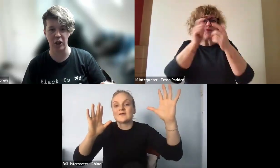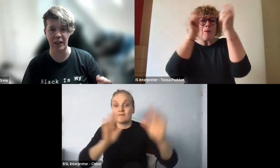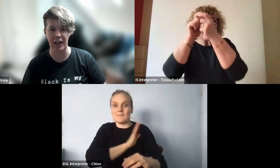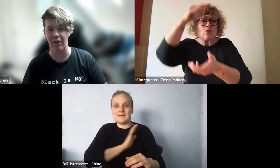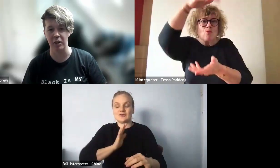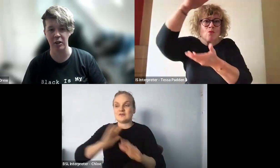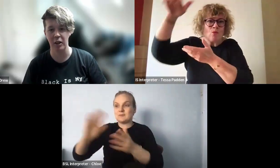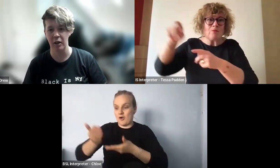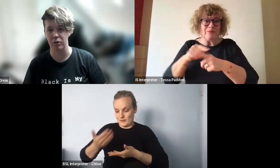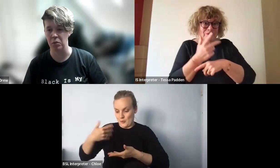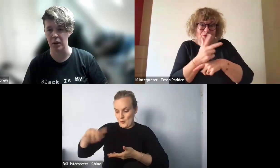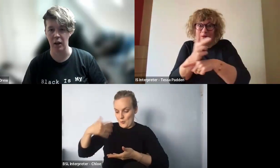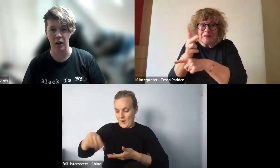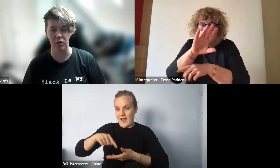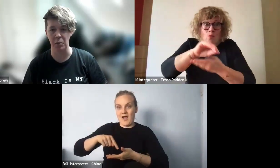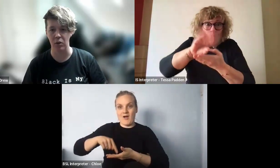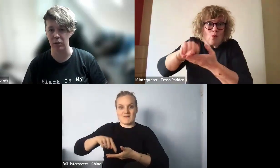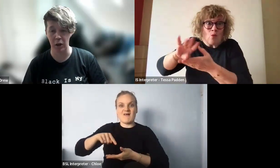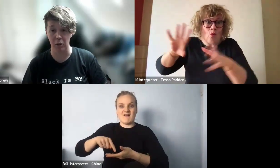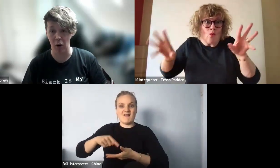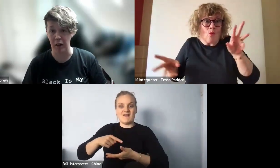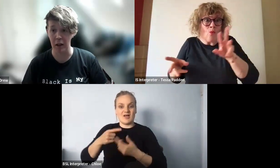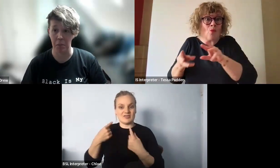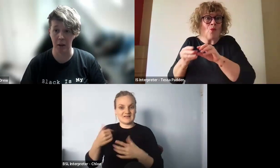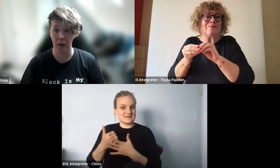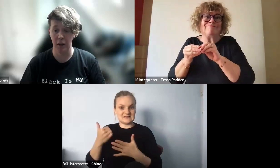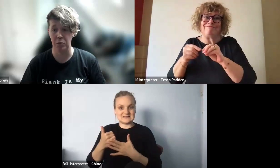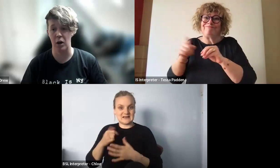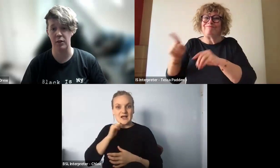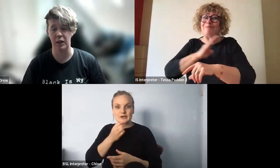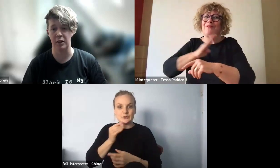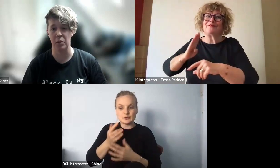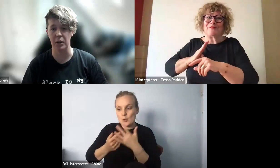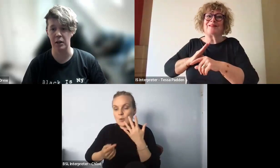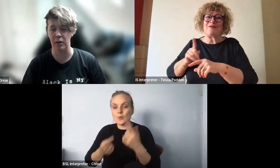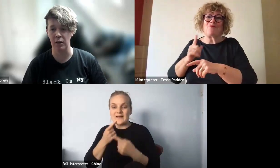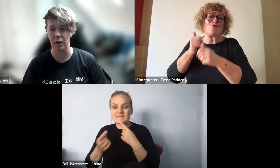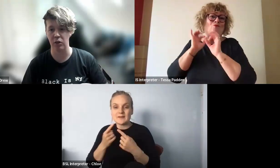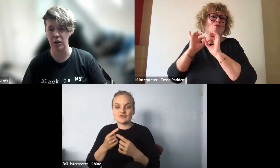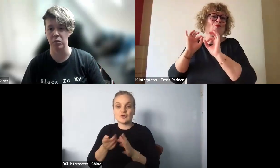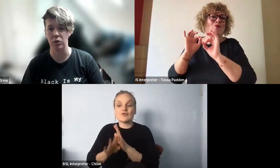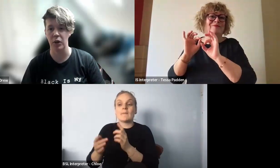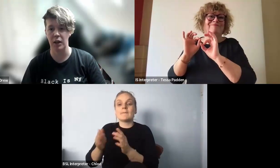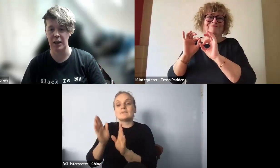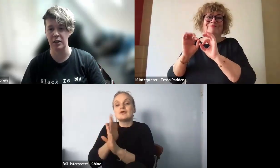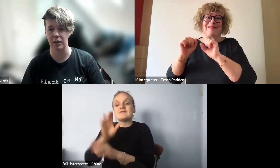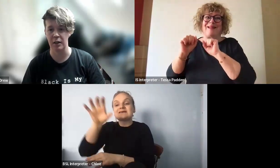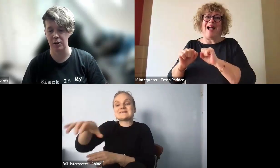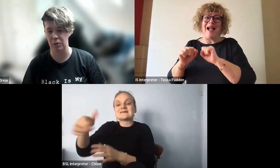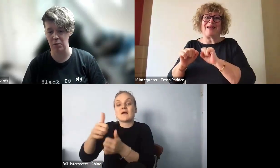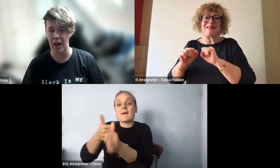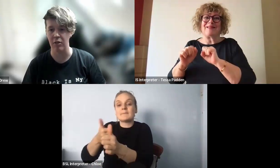very shiny carrot from a large number of, and a growing number of, private sector companies that are trying to move